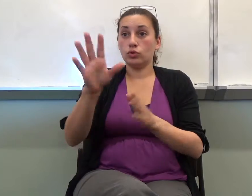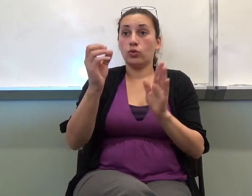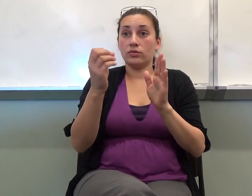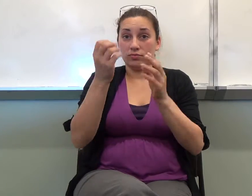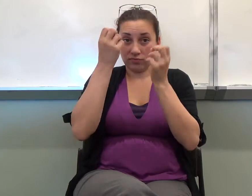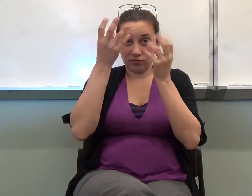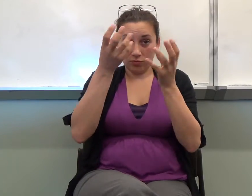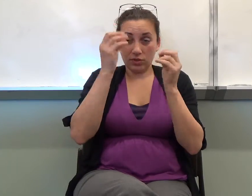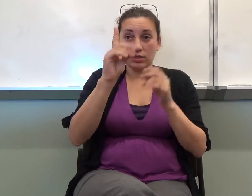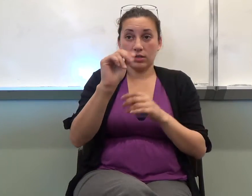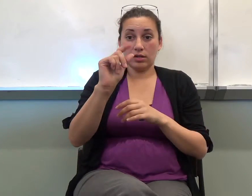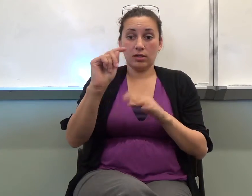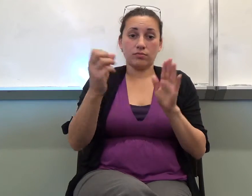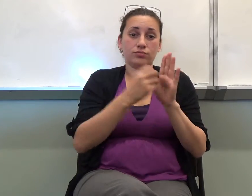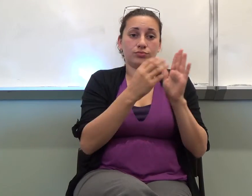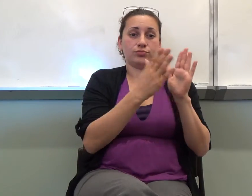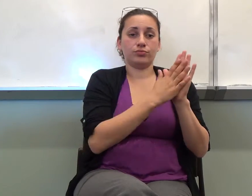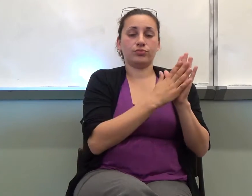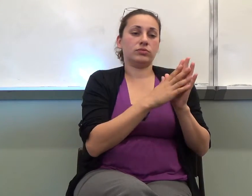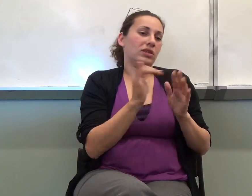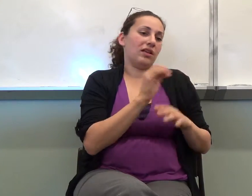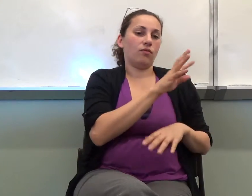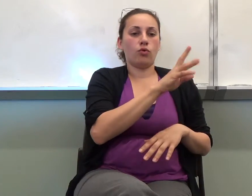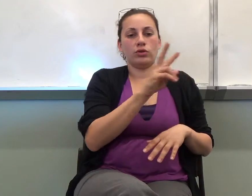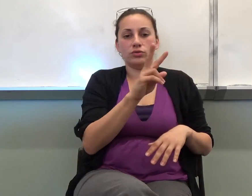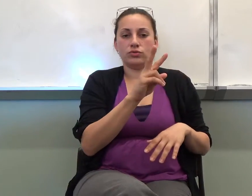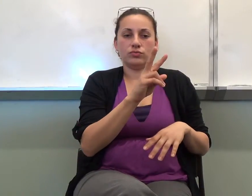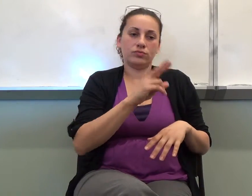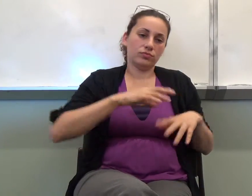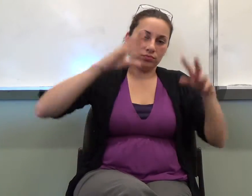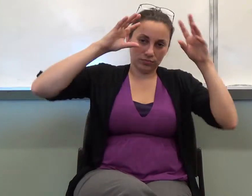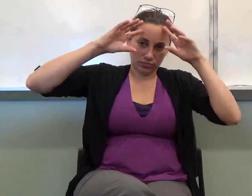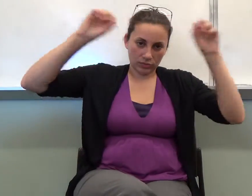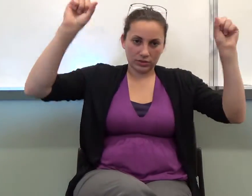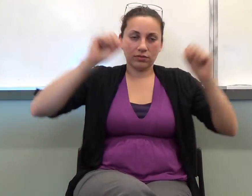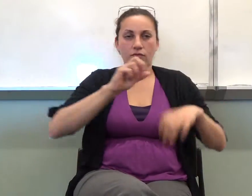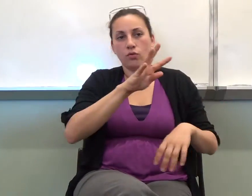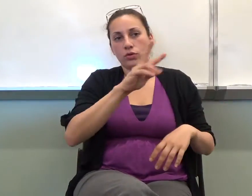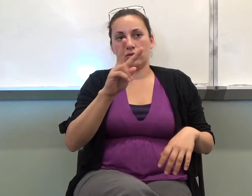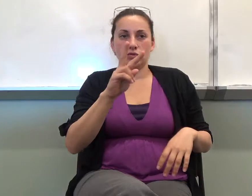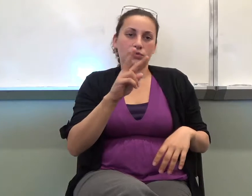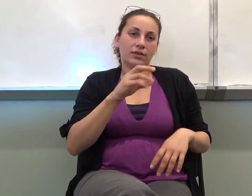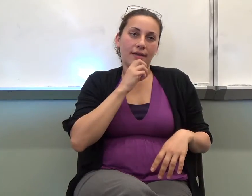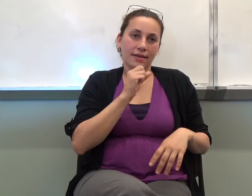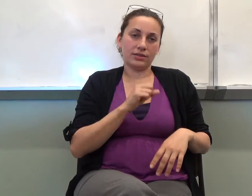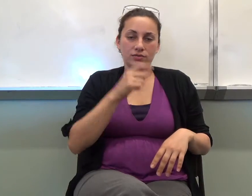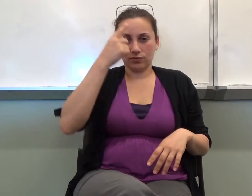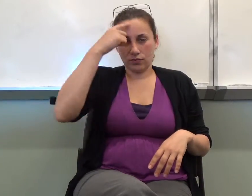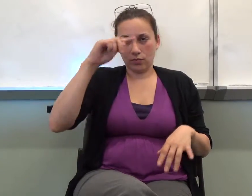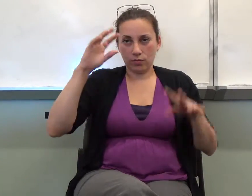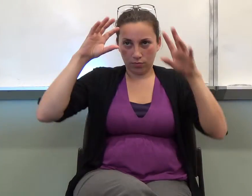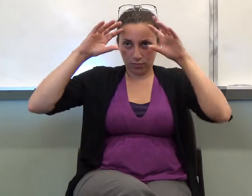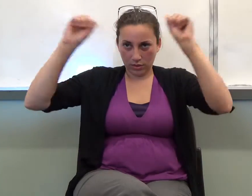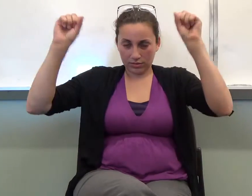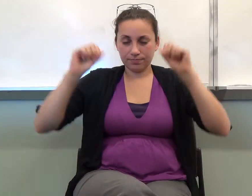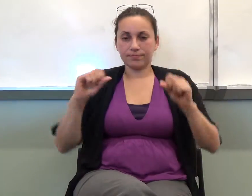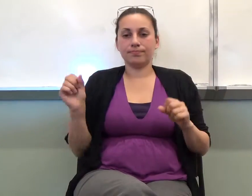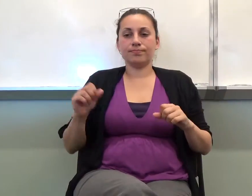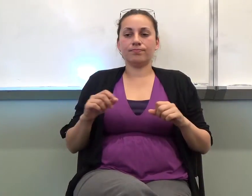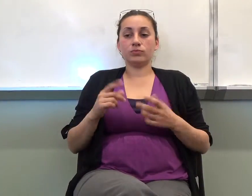say, 42 inaugural ages for the presidents. And then if you want to, you can go up into a menu and